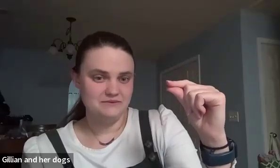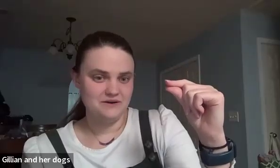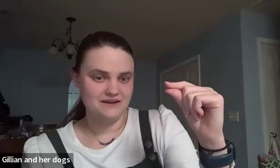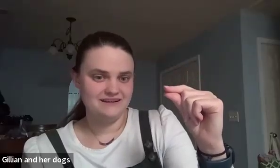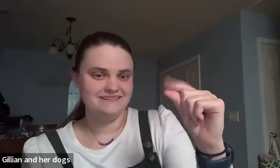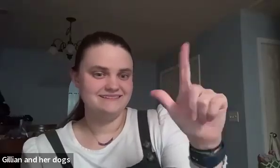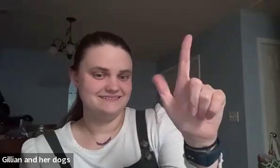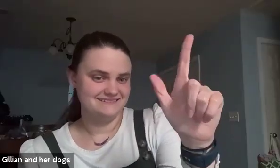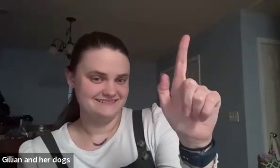21.